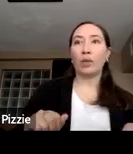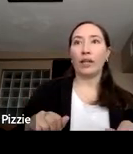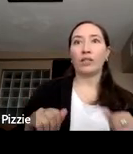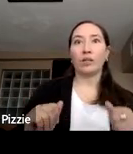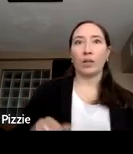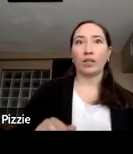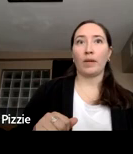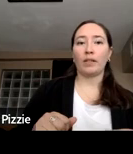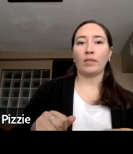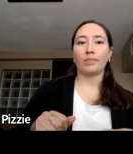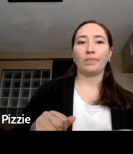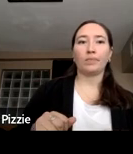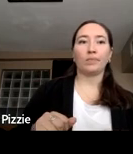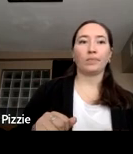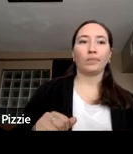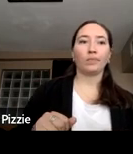actually displayed to the participant.